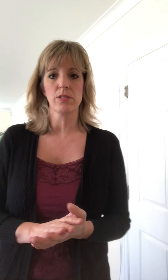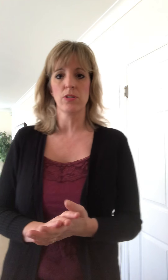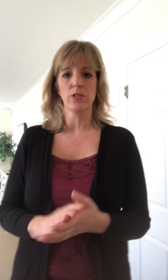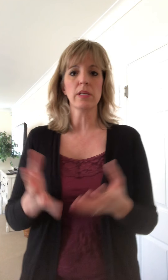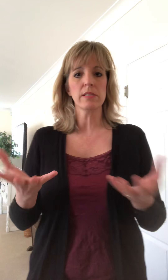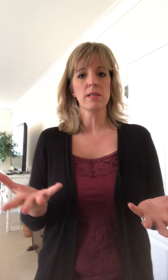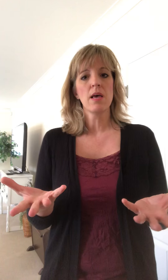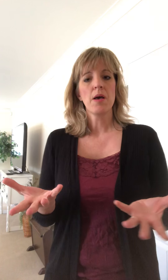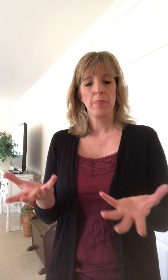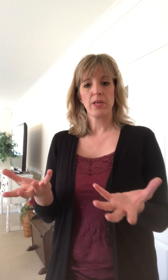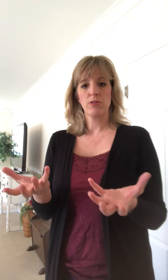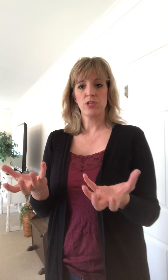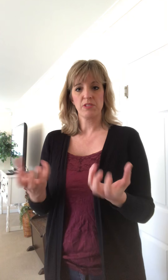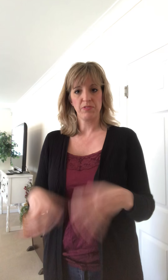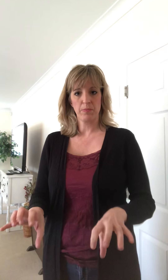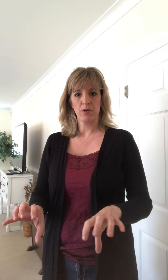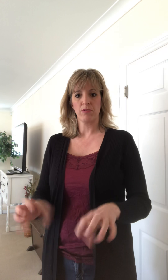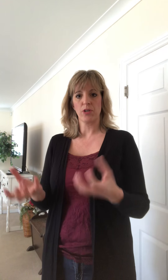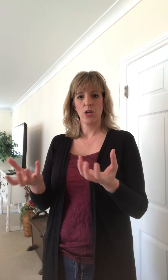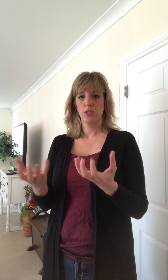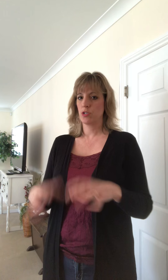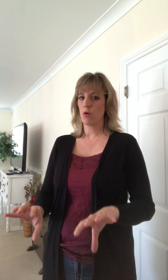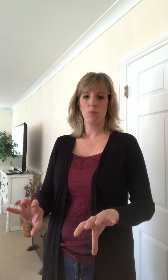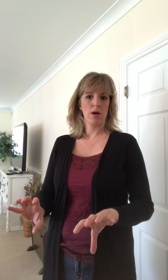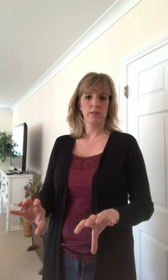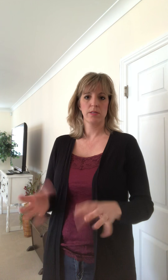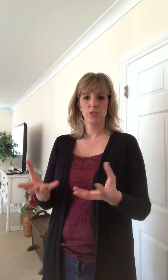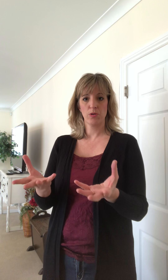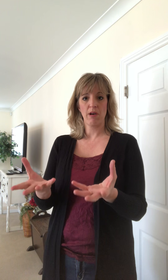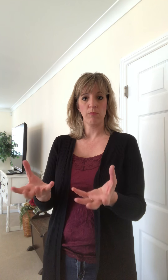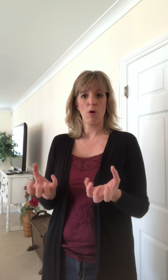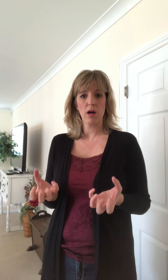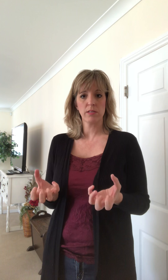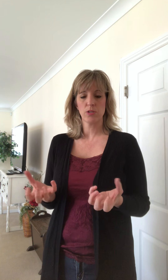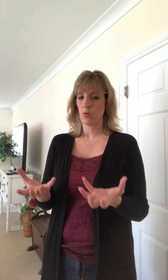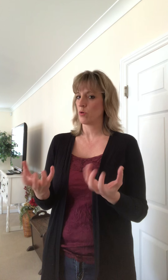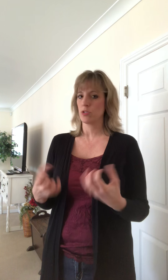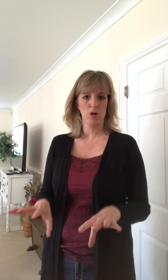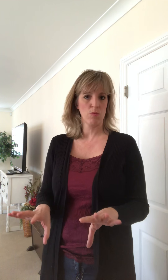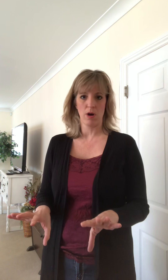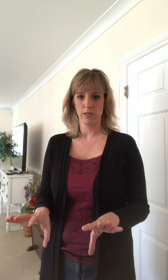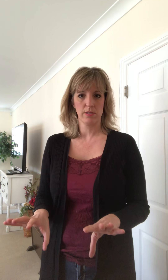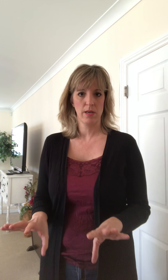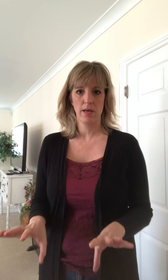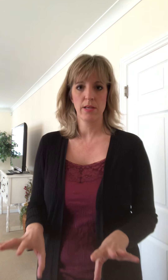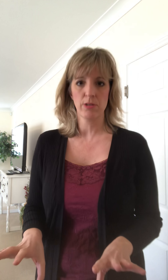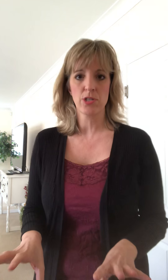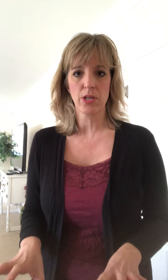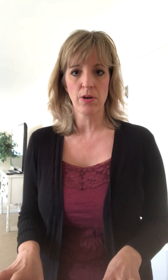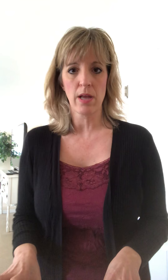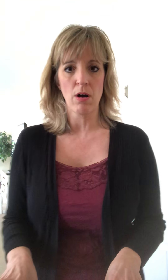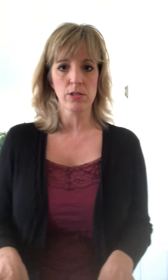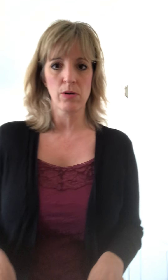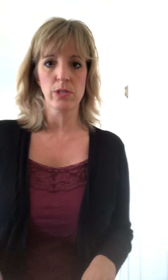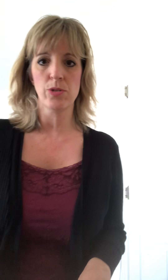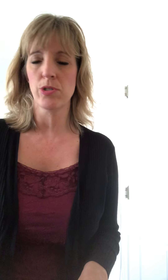on your list, but you just flip it over. Don't want. So you have want or don't want. And then you shake your head also as you were